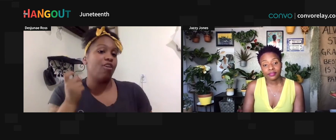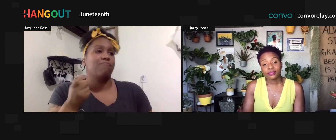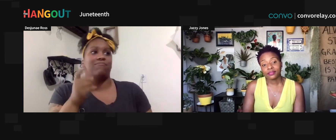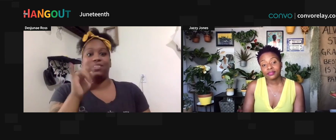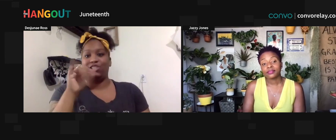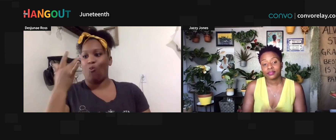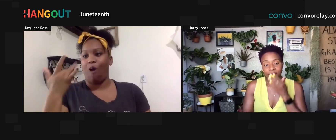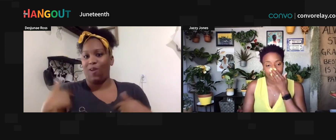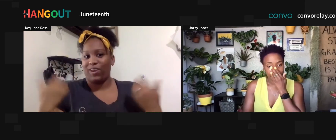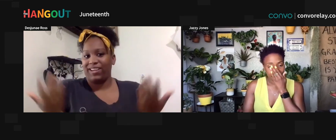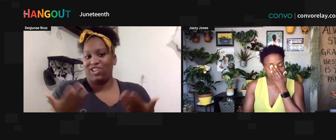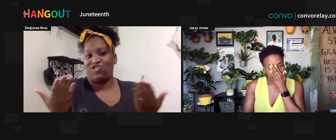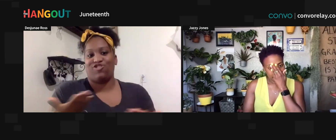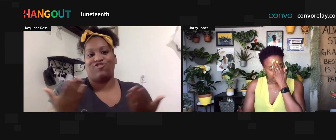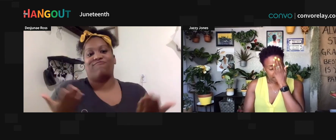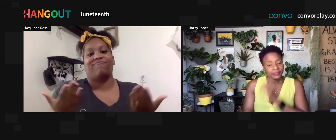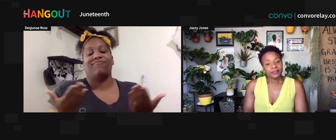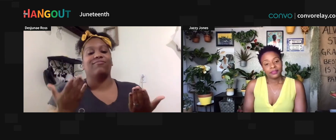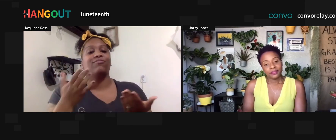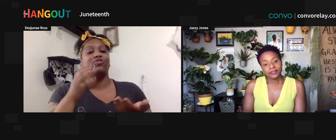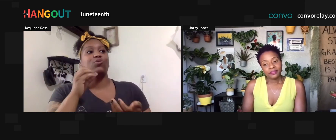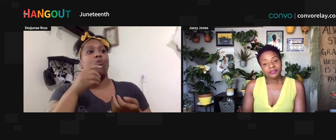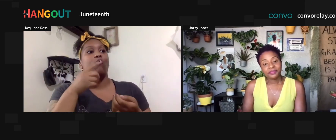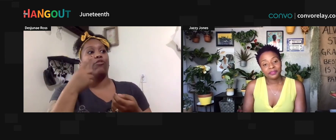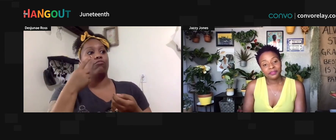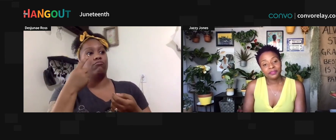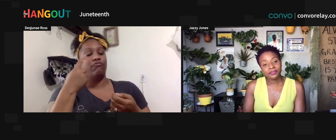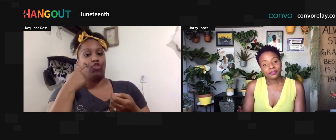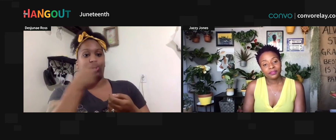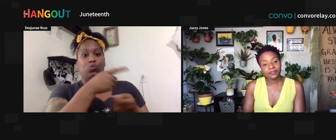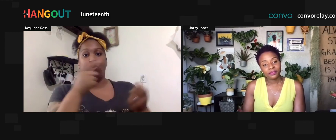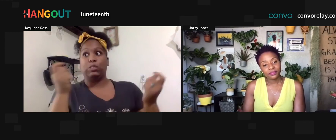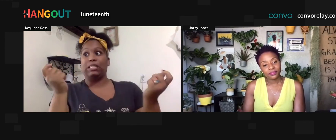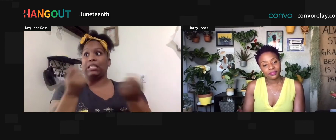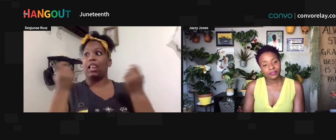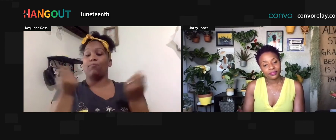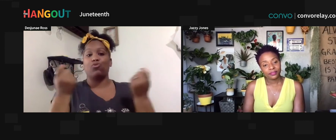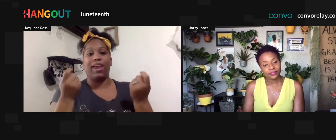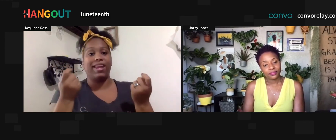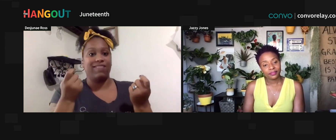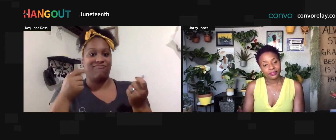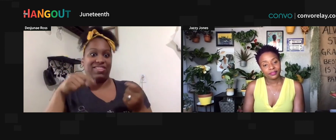of them. We are history. We are here together as one.